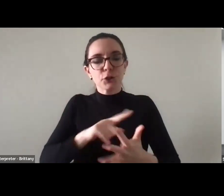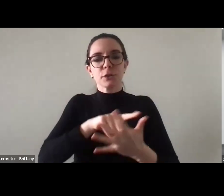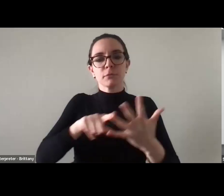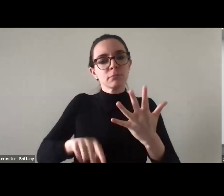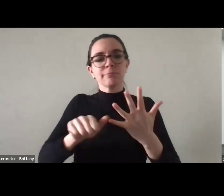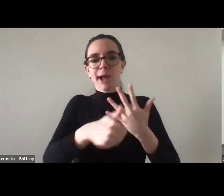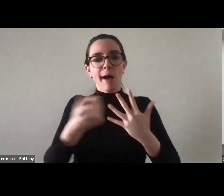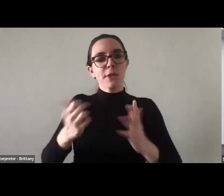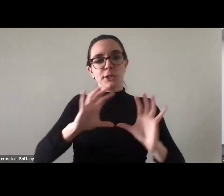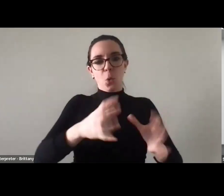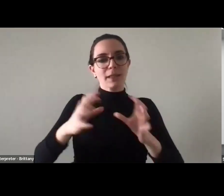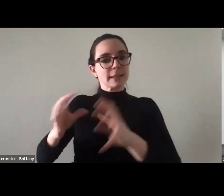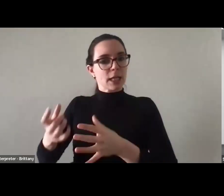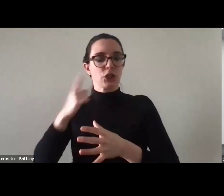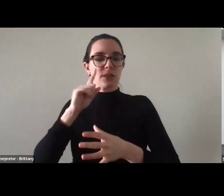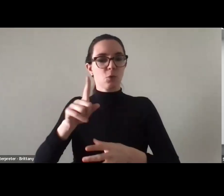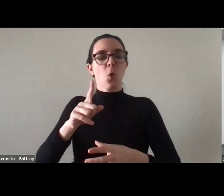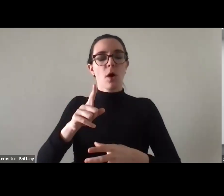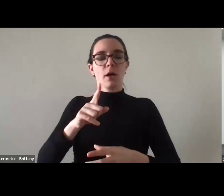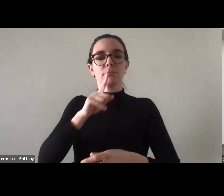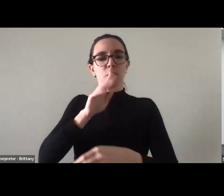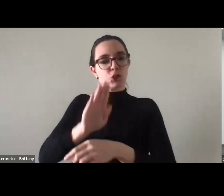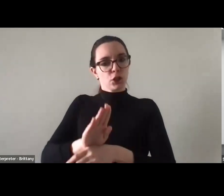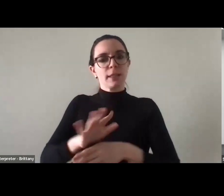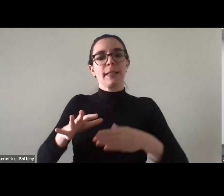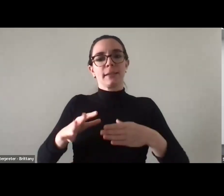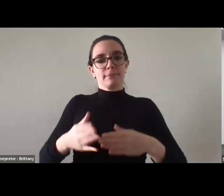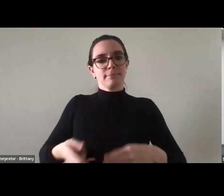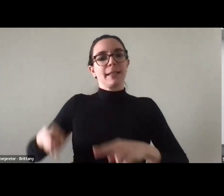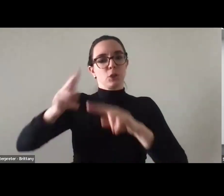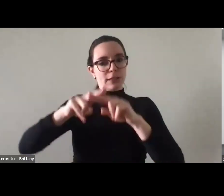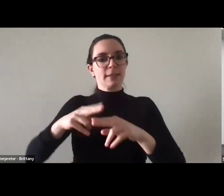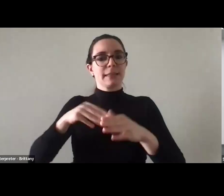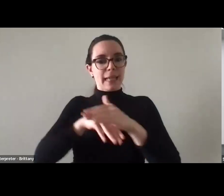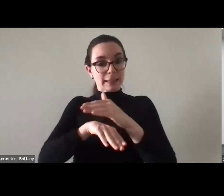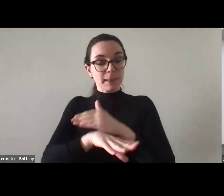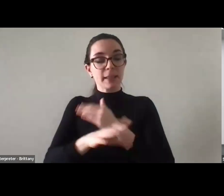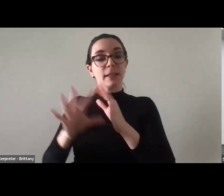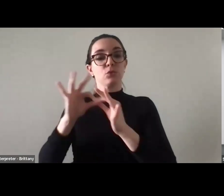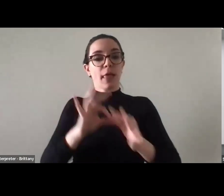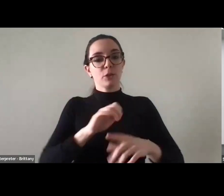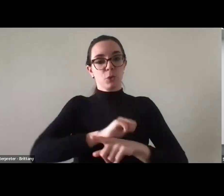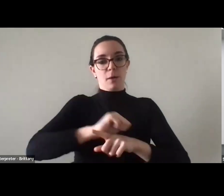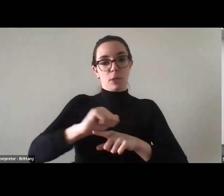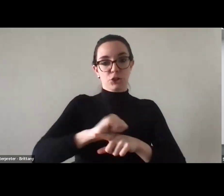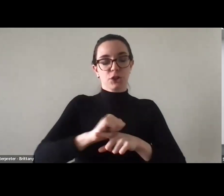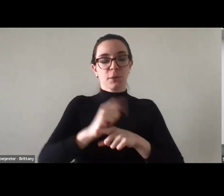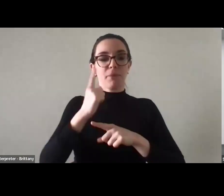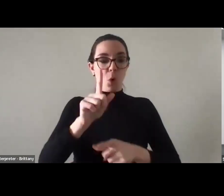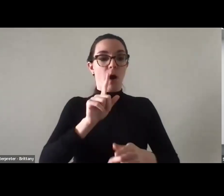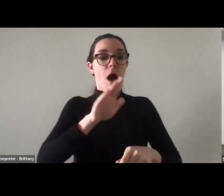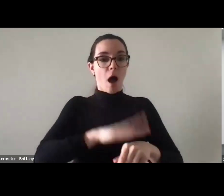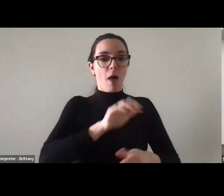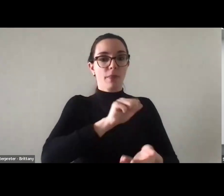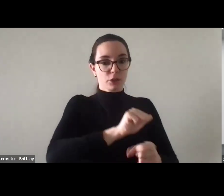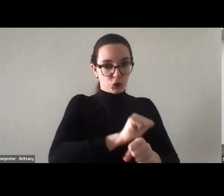other organizations for ensuring full accessibility. And in this case, on apprenticeships, for both the on-the-job learning and the